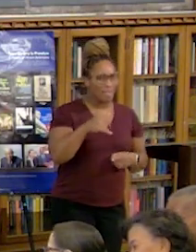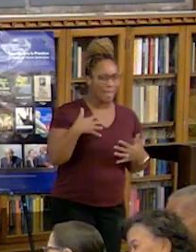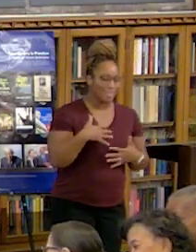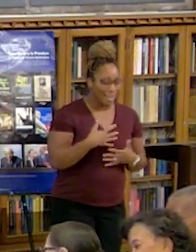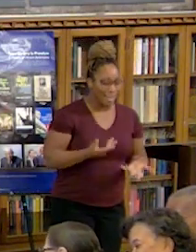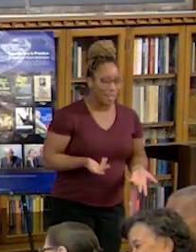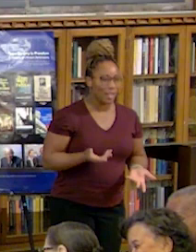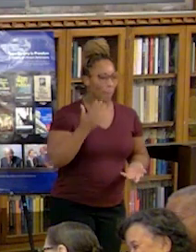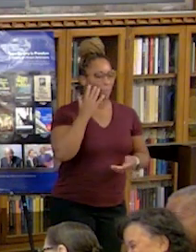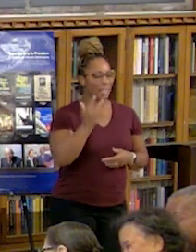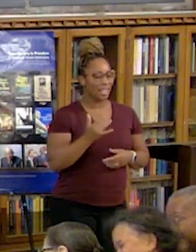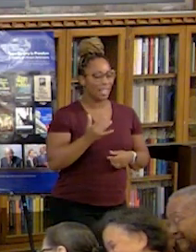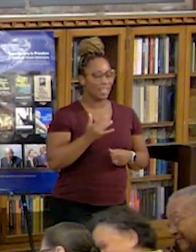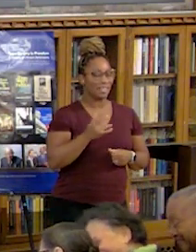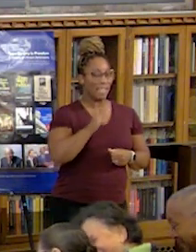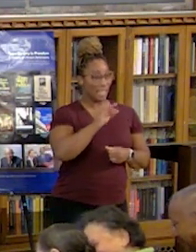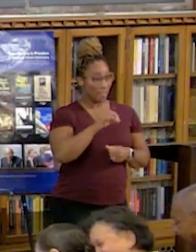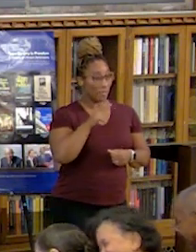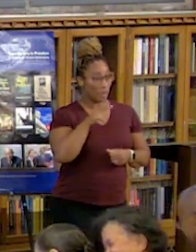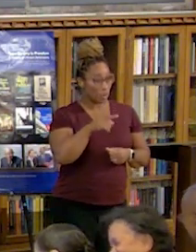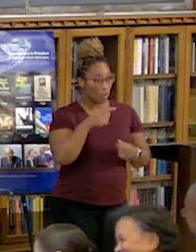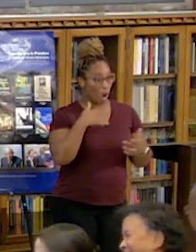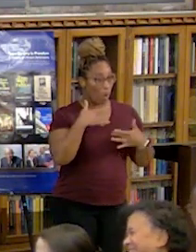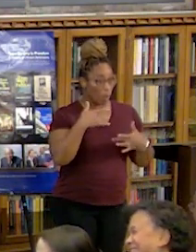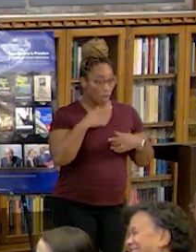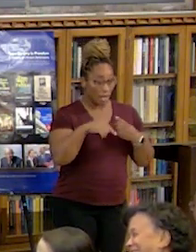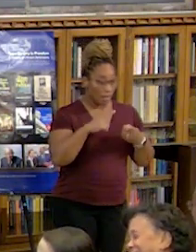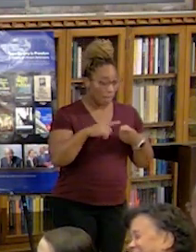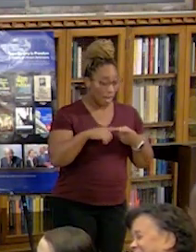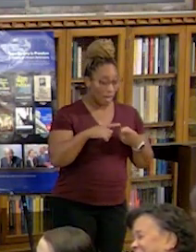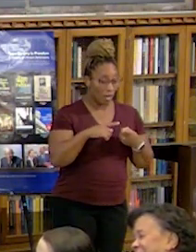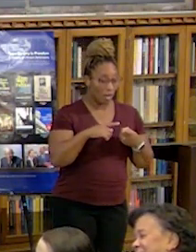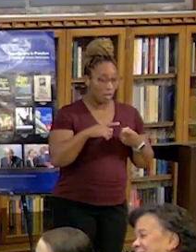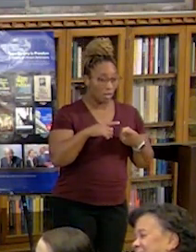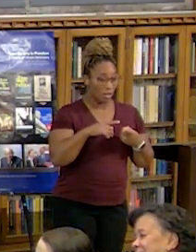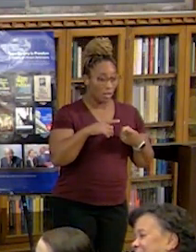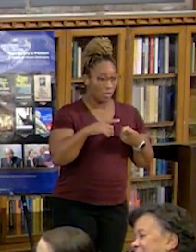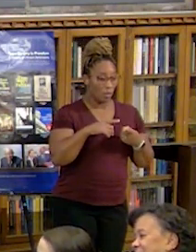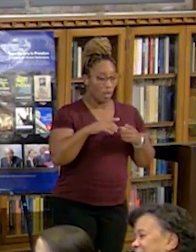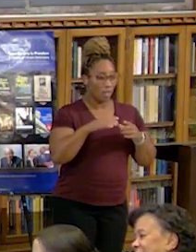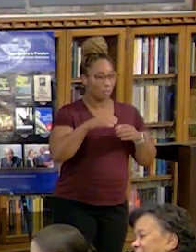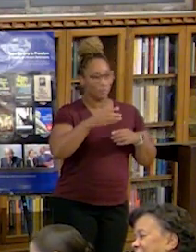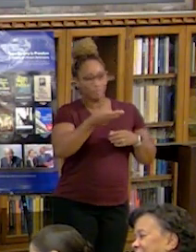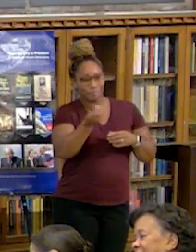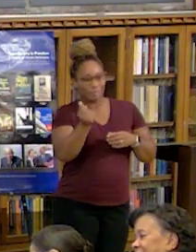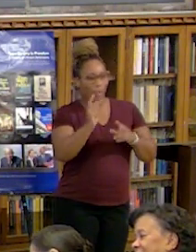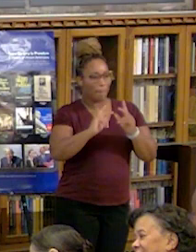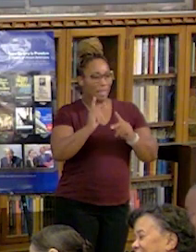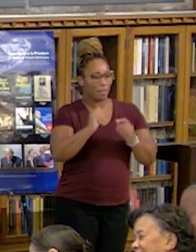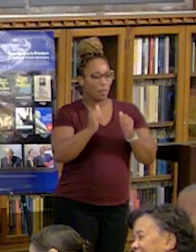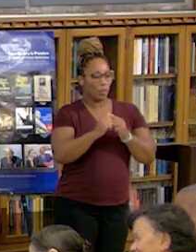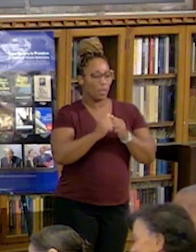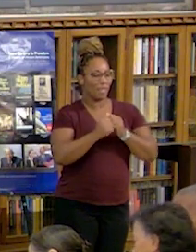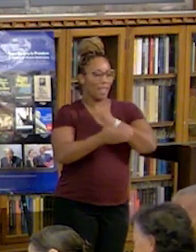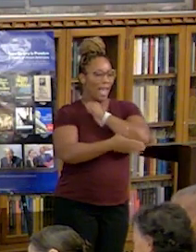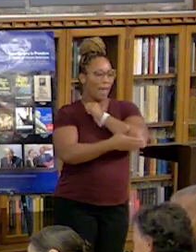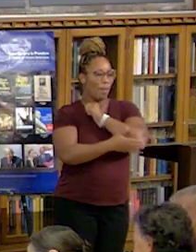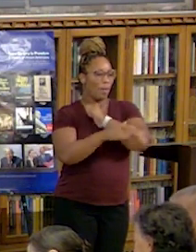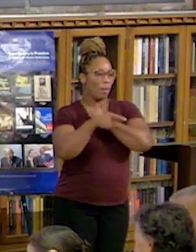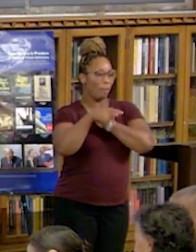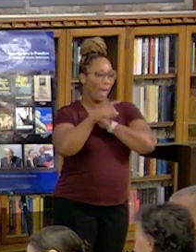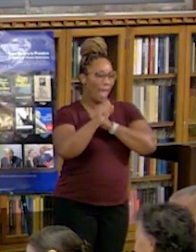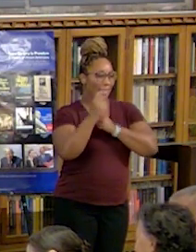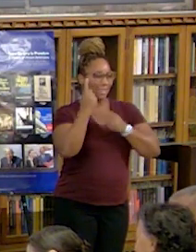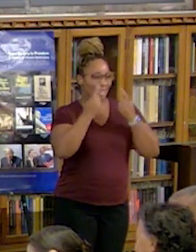scared because if you are worried about what a bunch of folks with elbow pads may